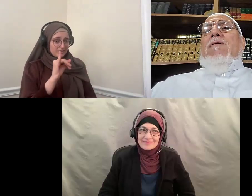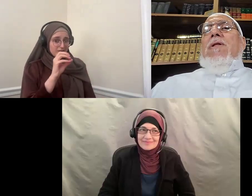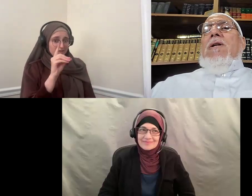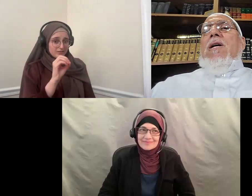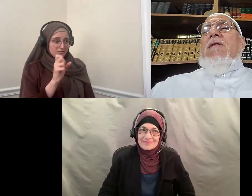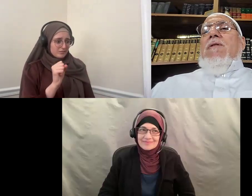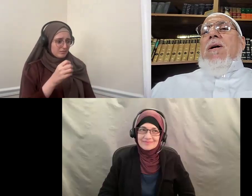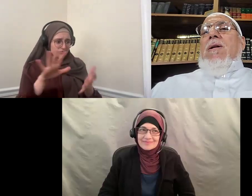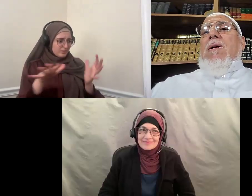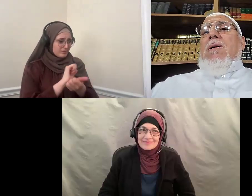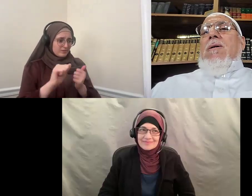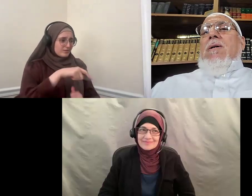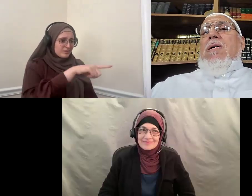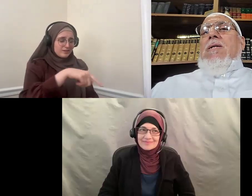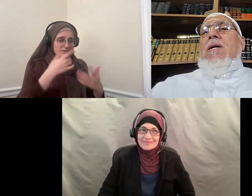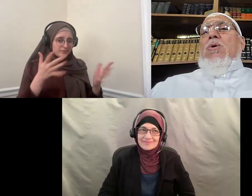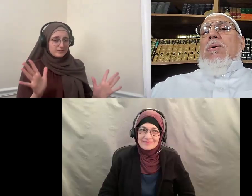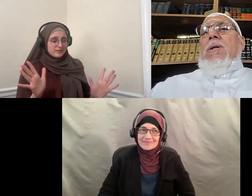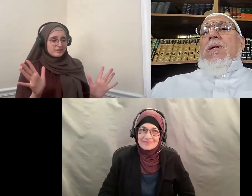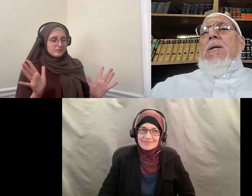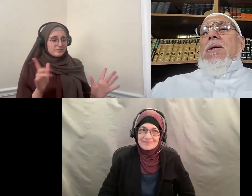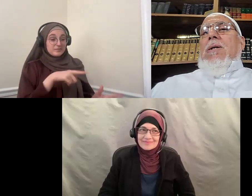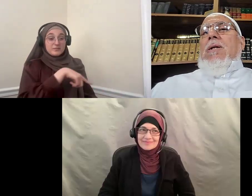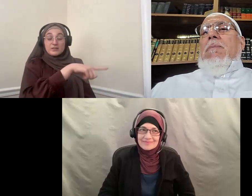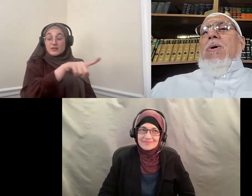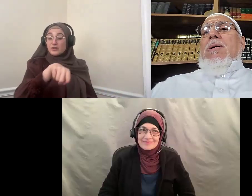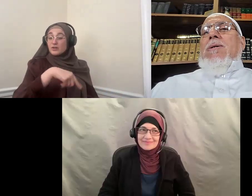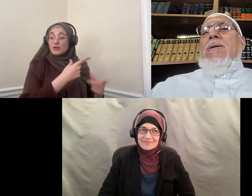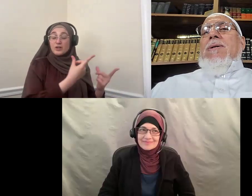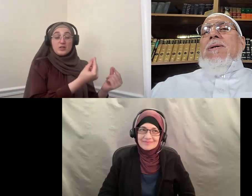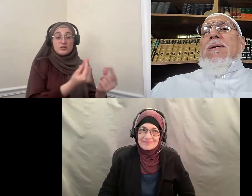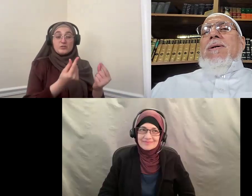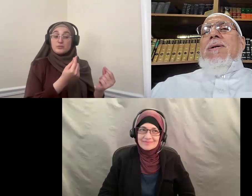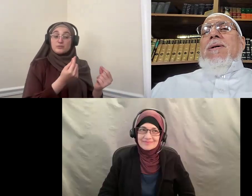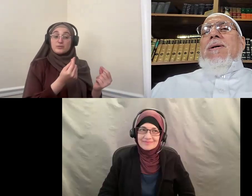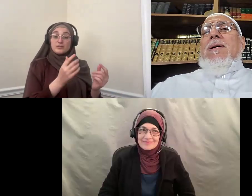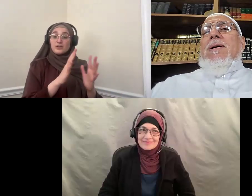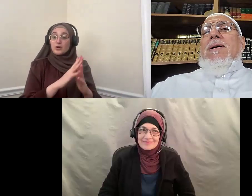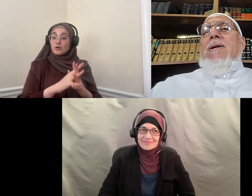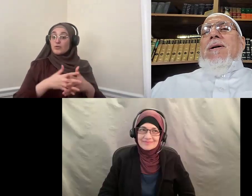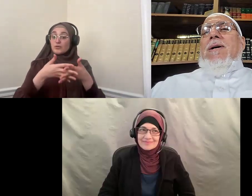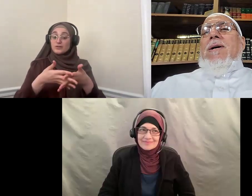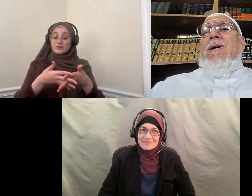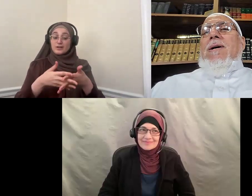And everything they have done is recorded in the books.